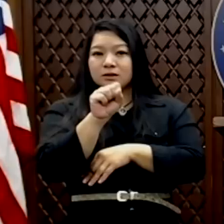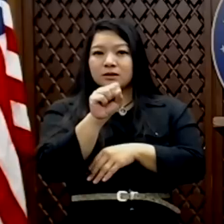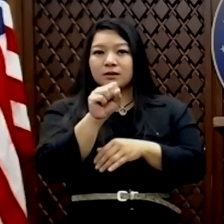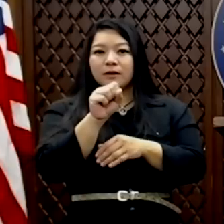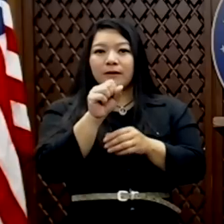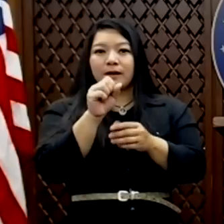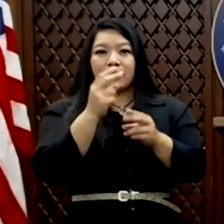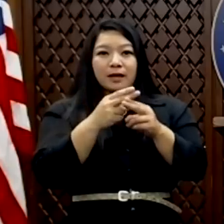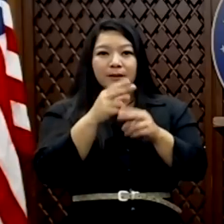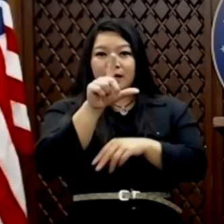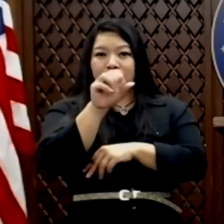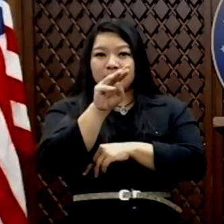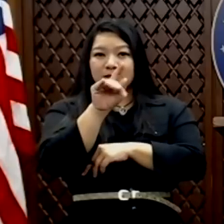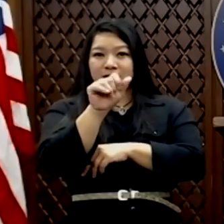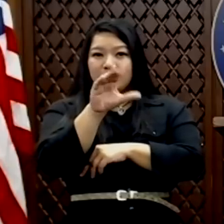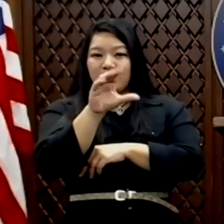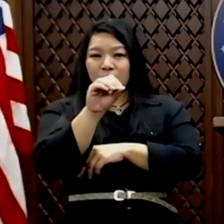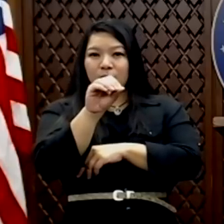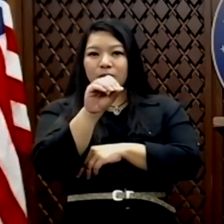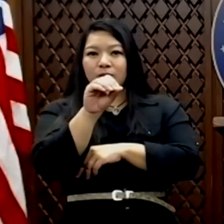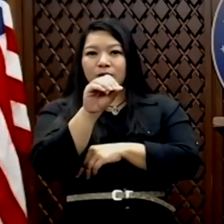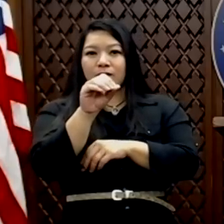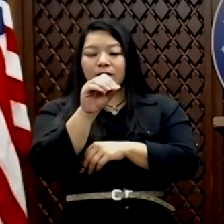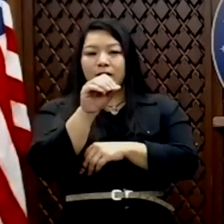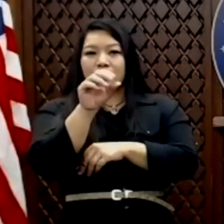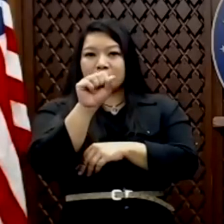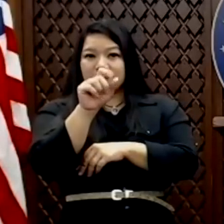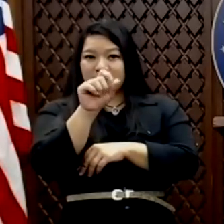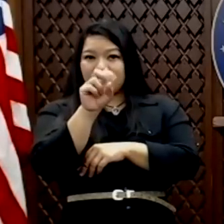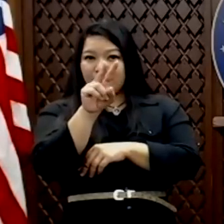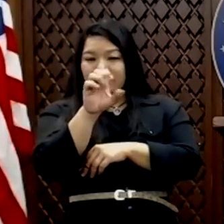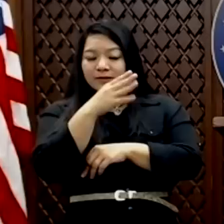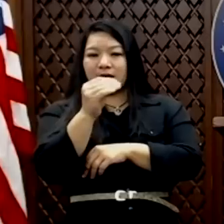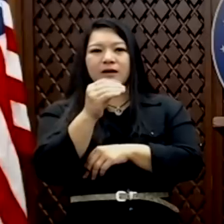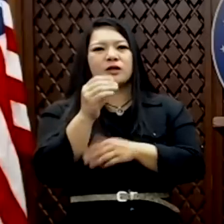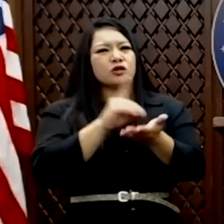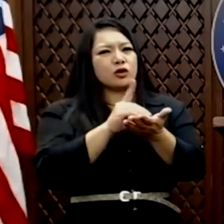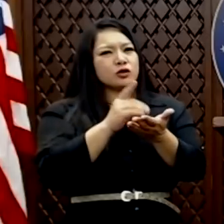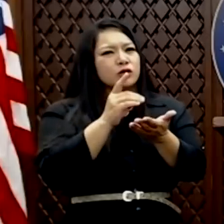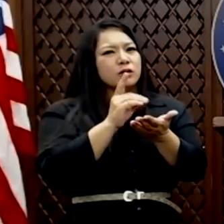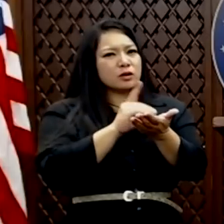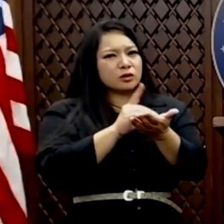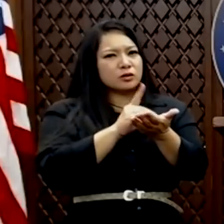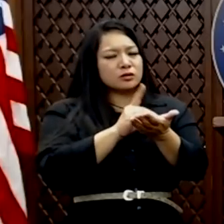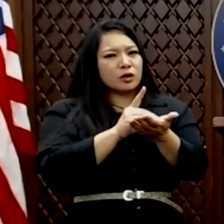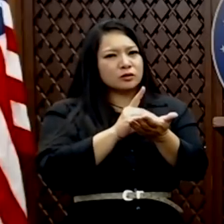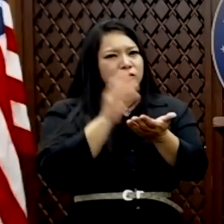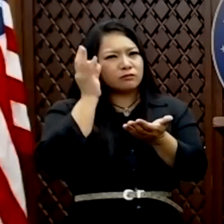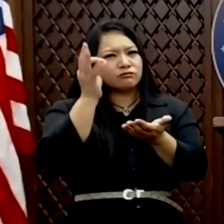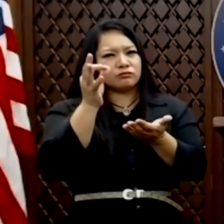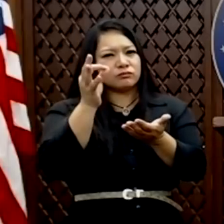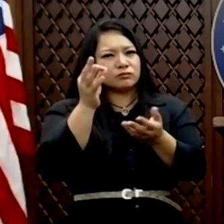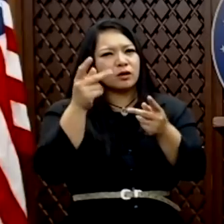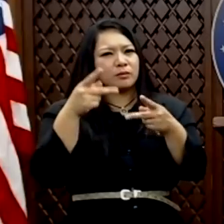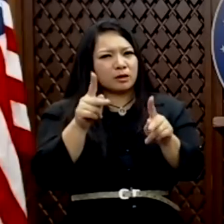Yes, hi, Governor. Hi, Steve. Hi. So since the doctor's projections go out 5 months, does that mean